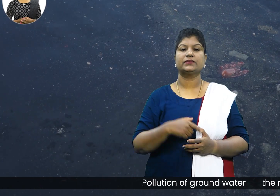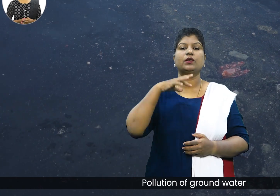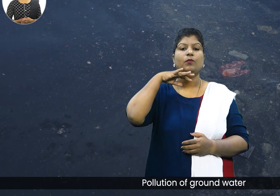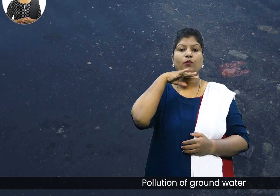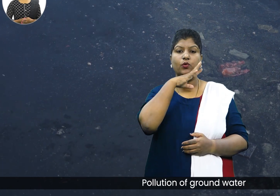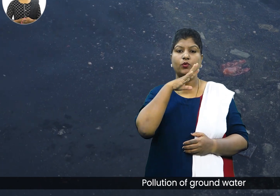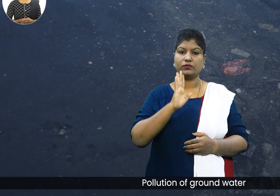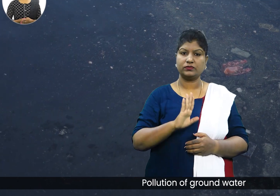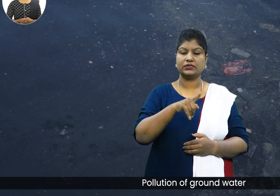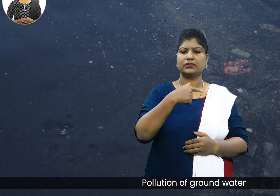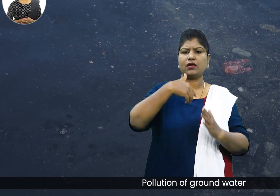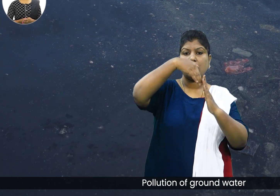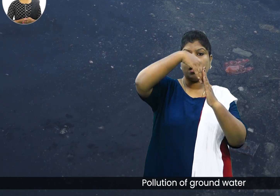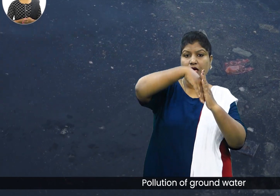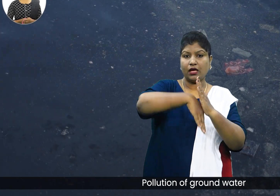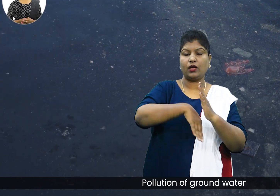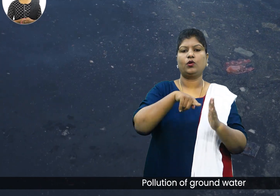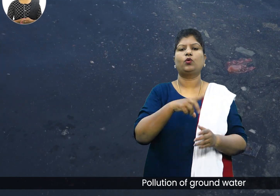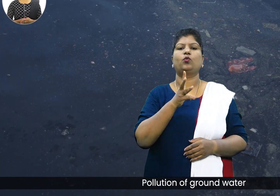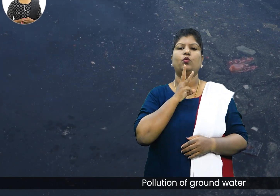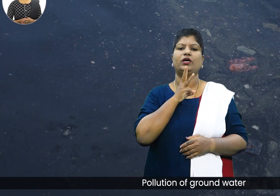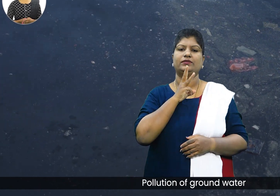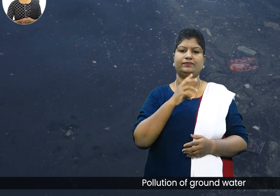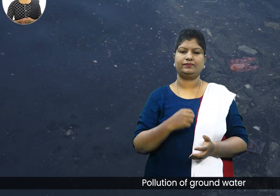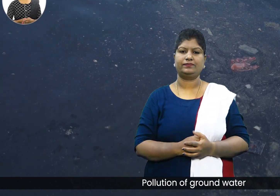Pollution of groundwater.